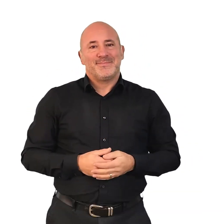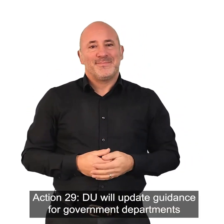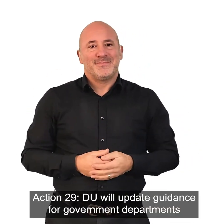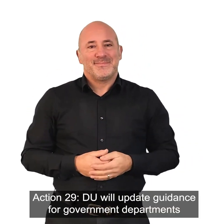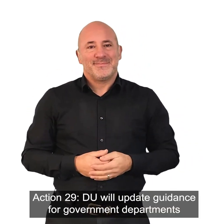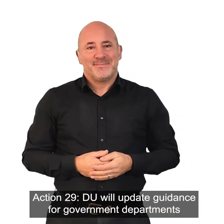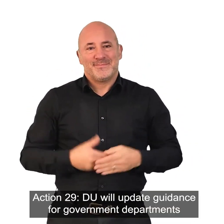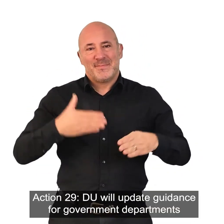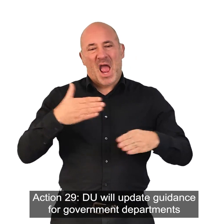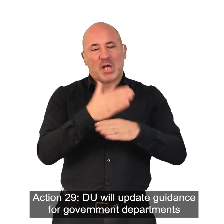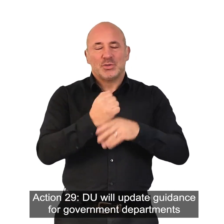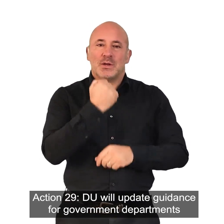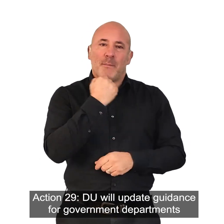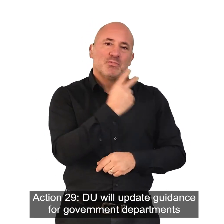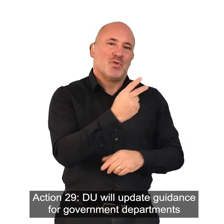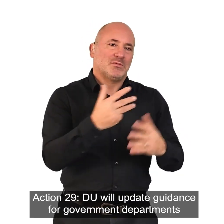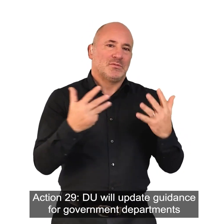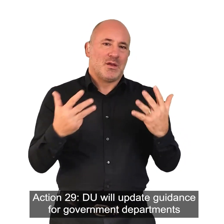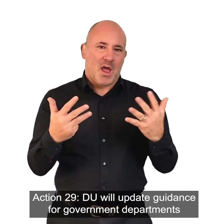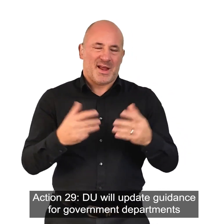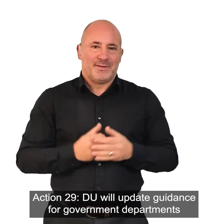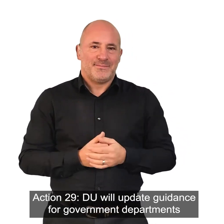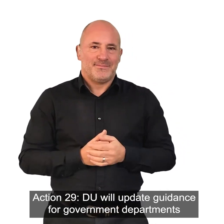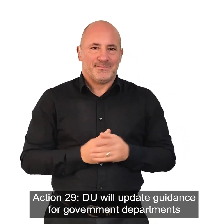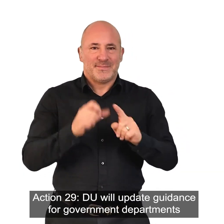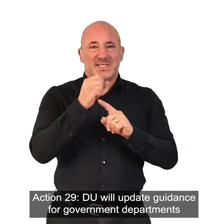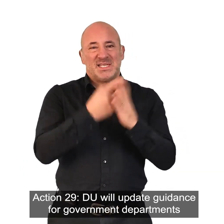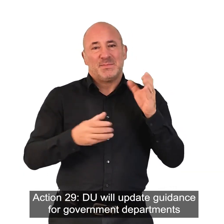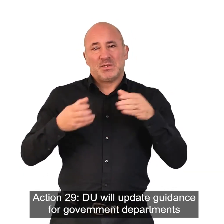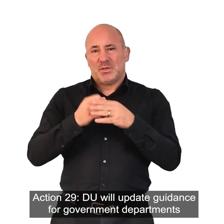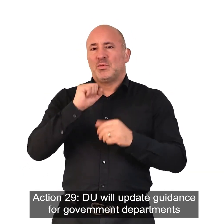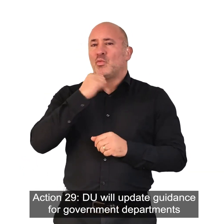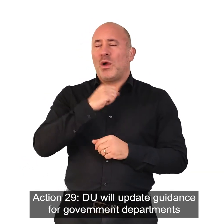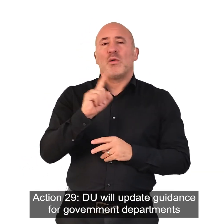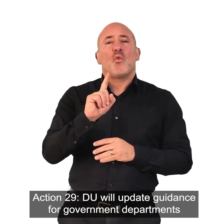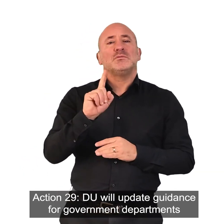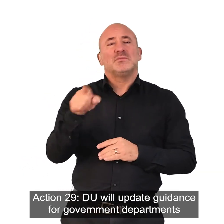Action 29. DU will update guidance for government departments